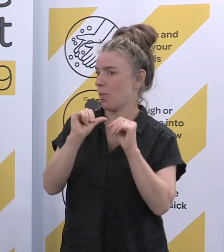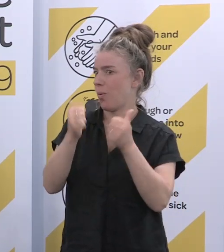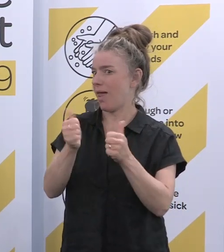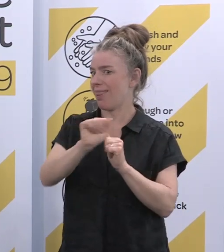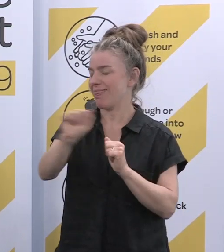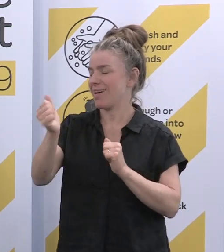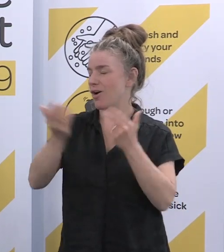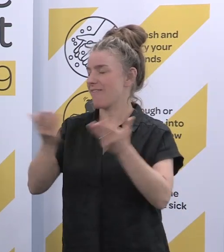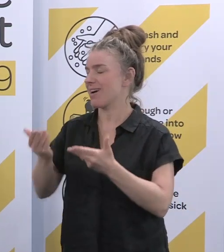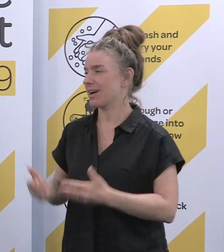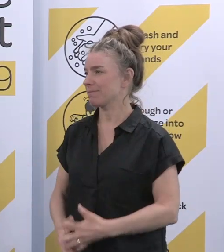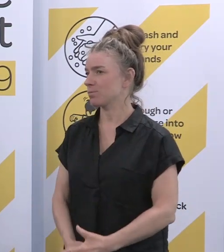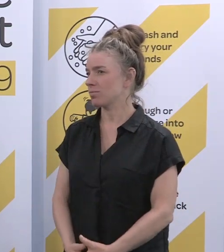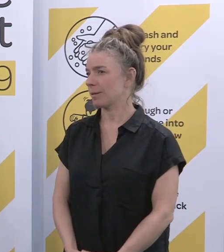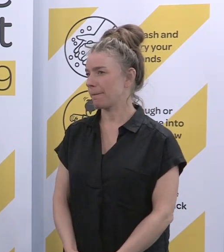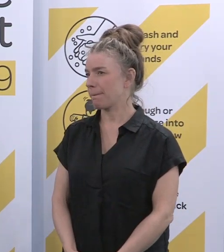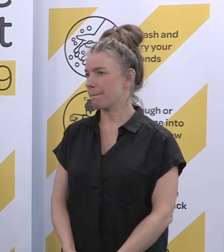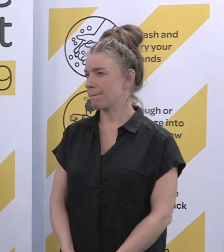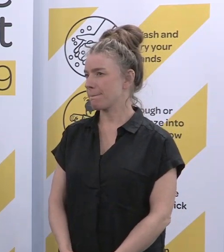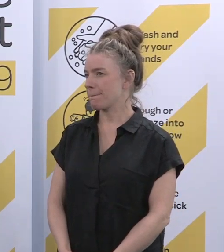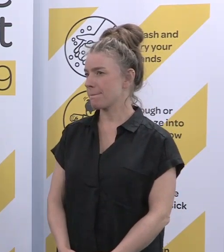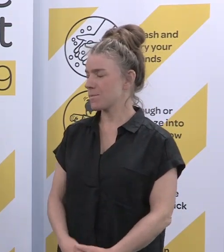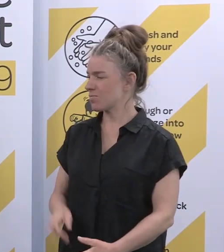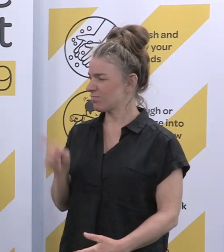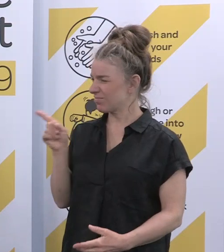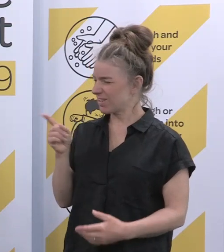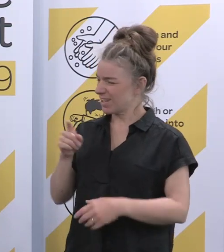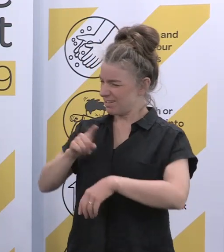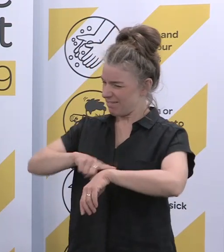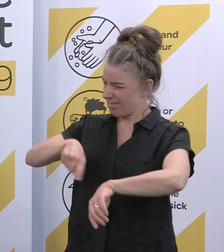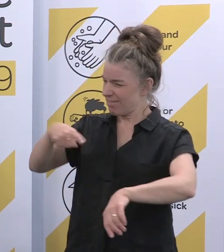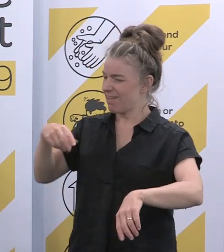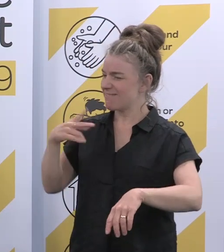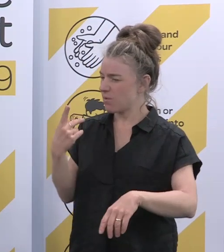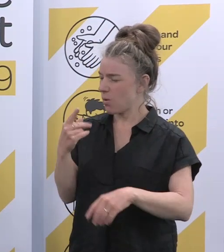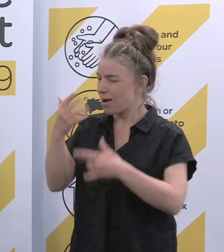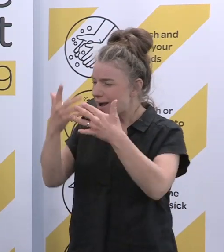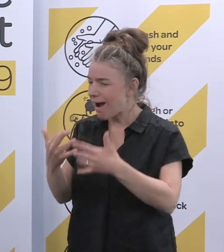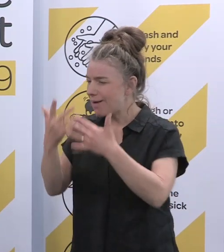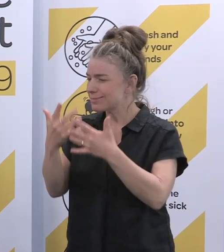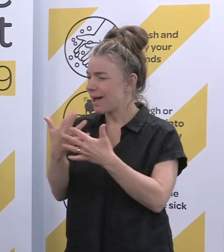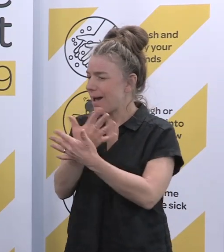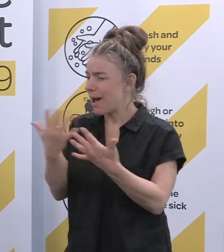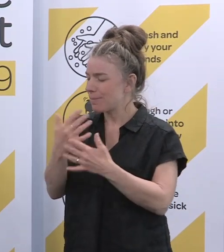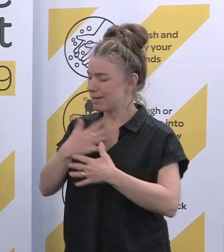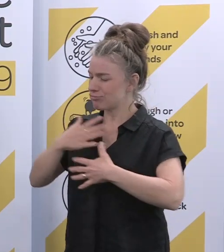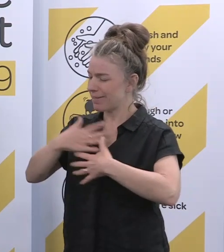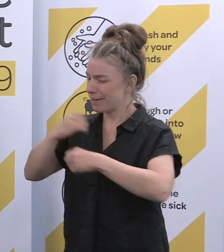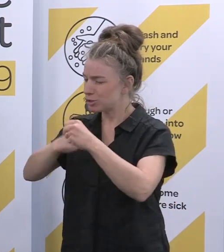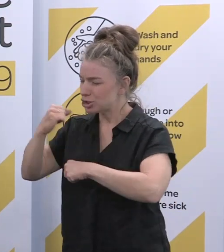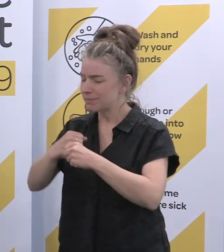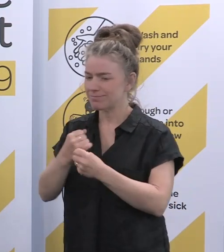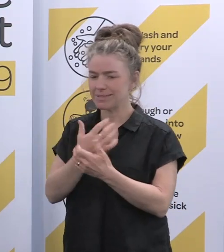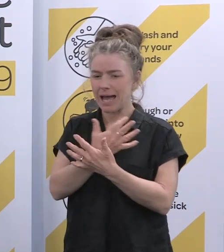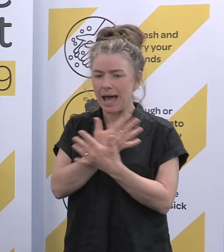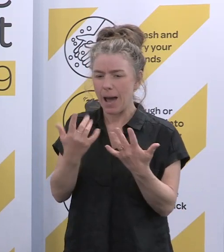offers. What's your reaction to your stock take? It's taken a few days to get there and quite a bit of resource to work out what exactly New Zealand has on offer.